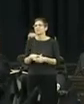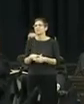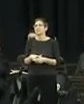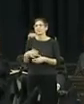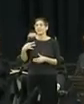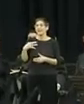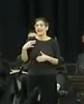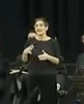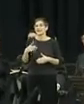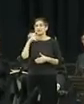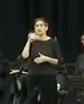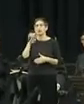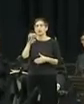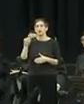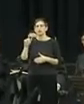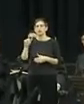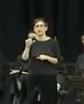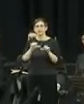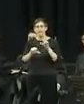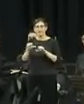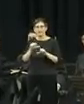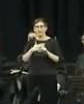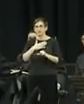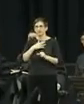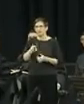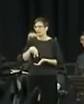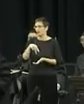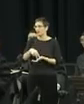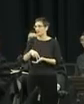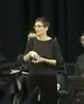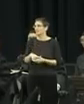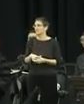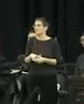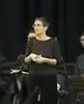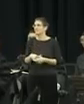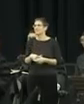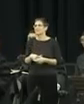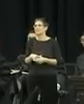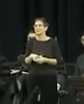Will the candidates for the Bachelor of Science please rise?